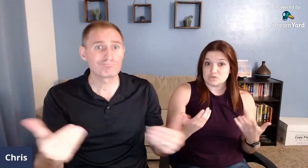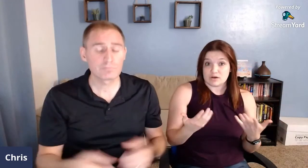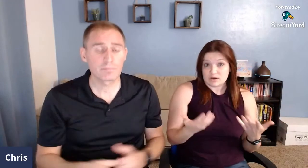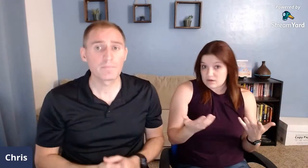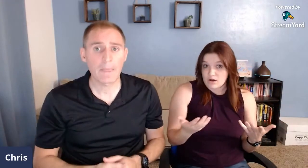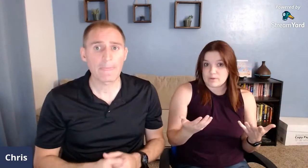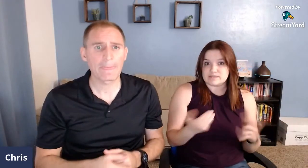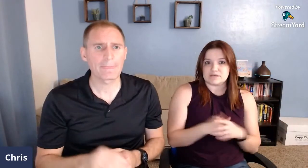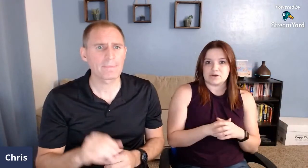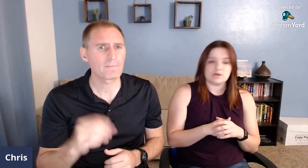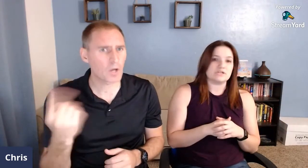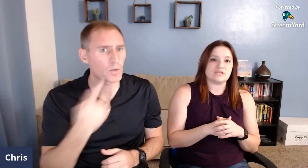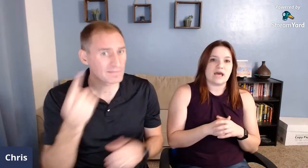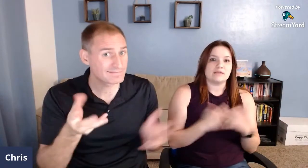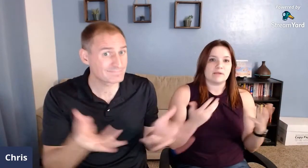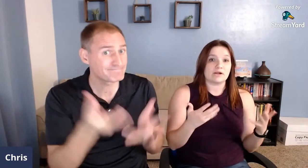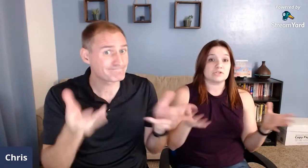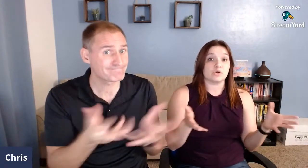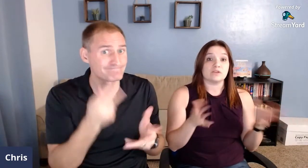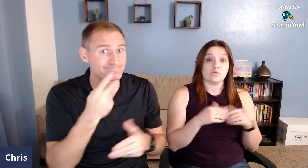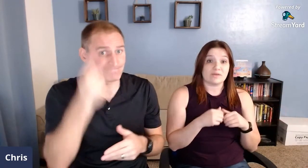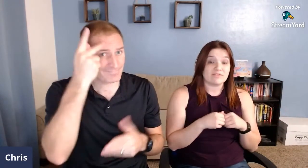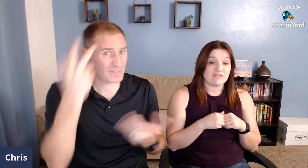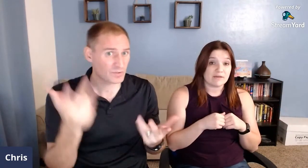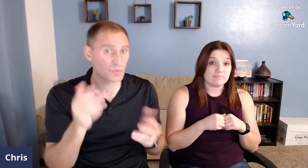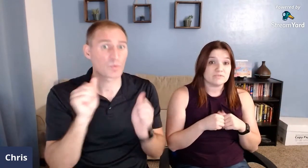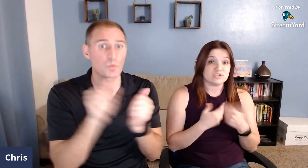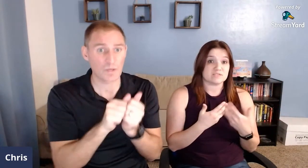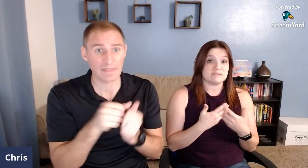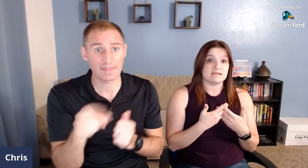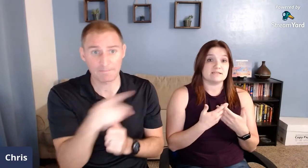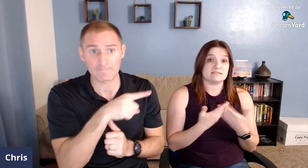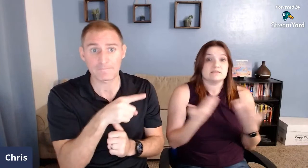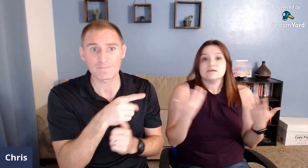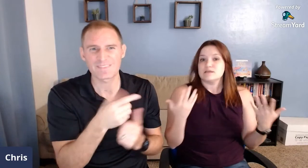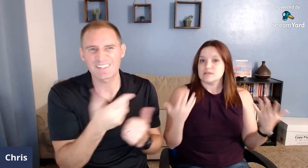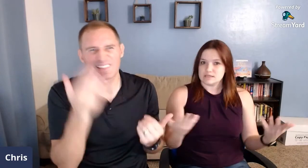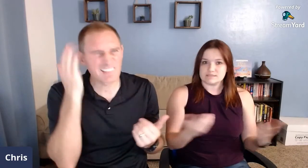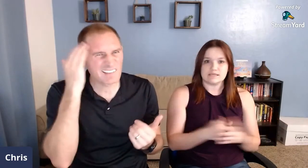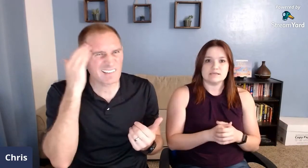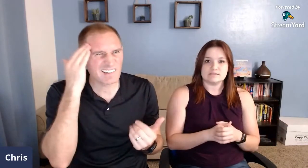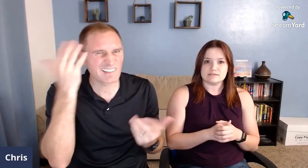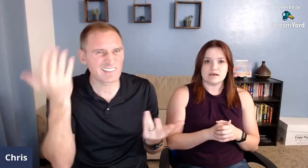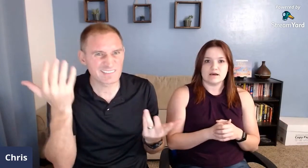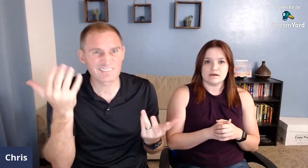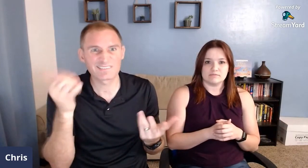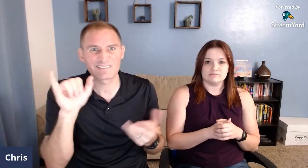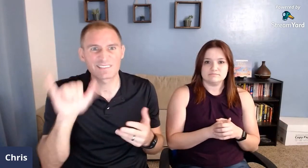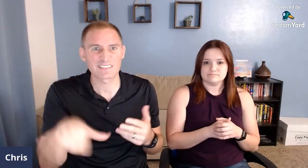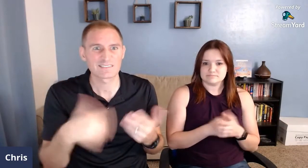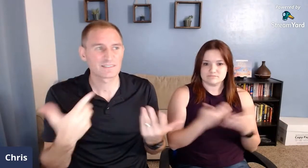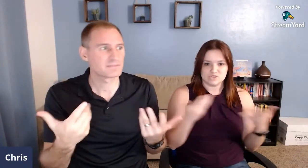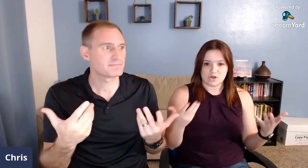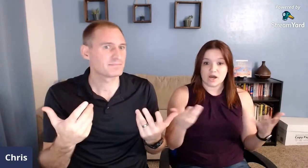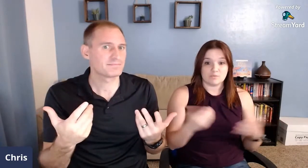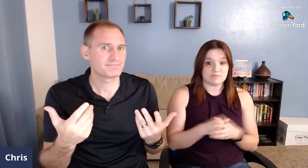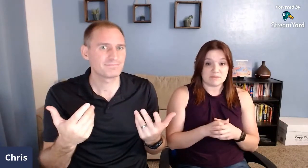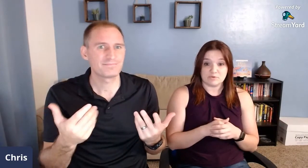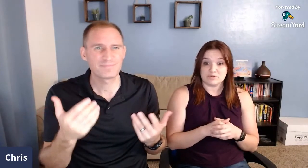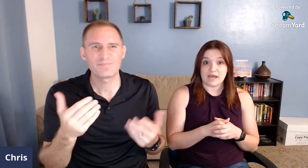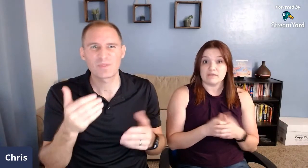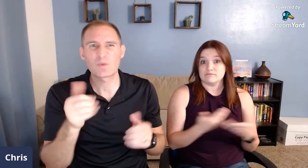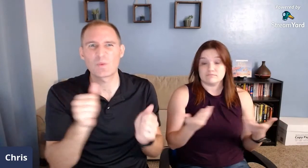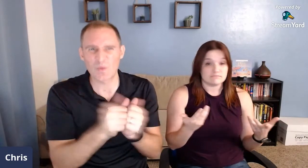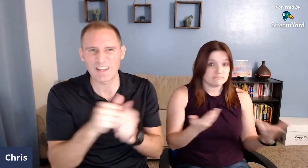We do always encourage that the parents are there with them, just because this is, you're on